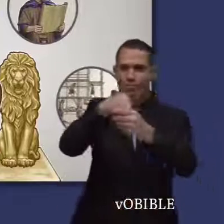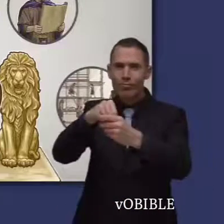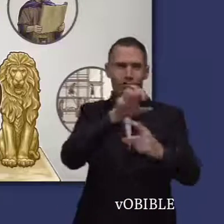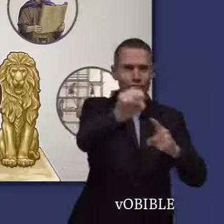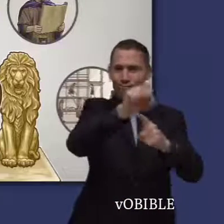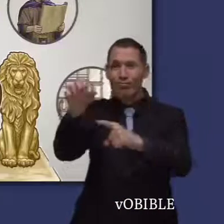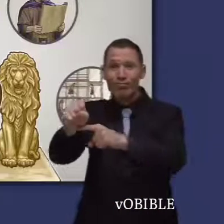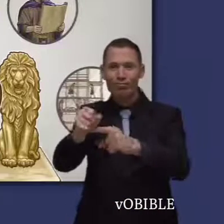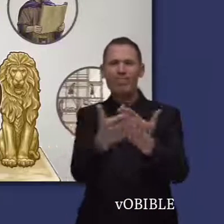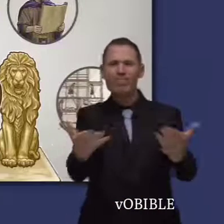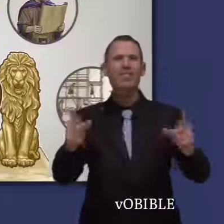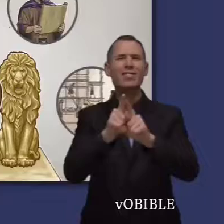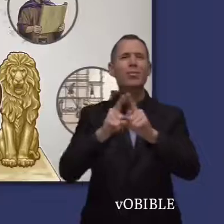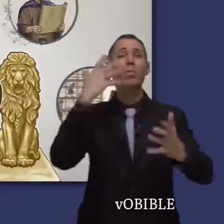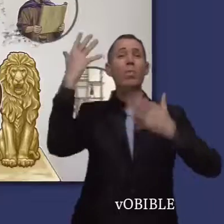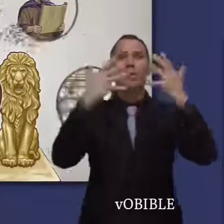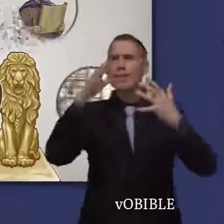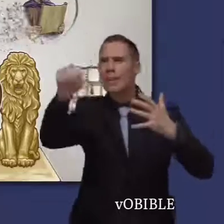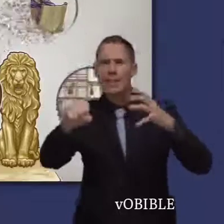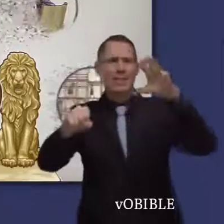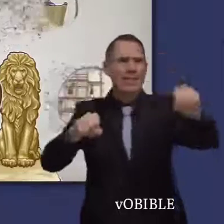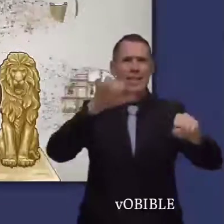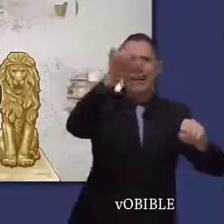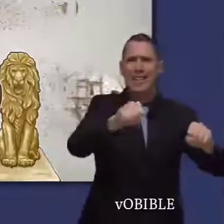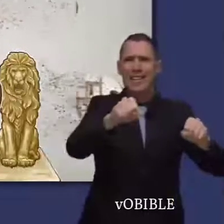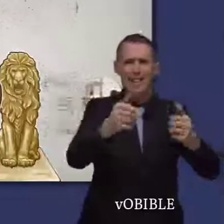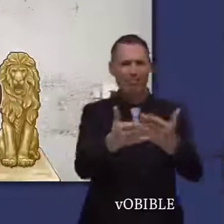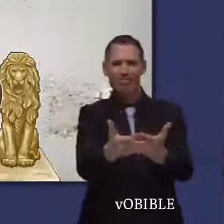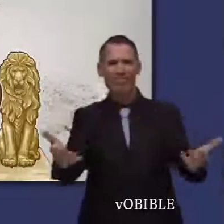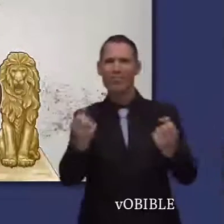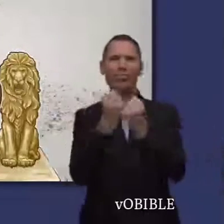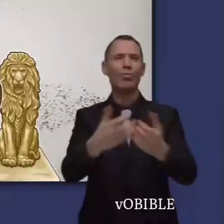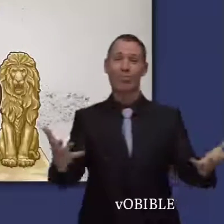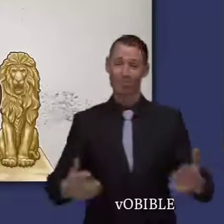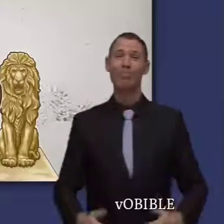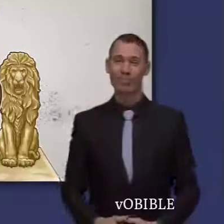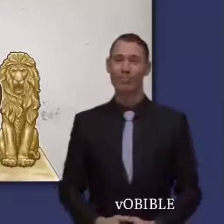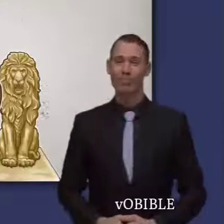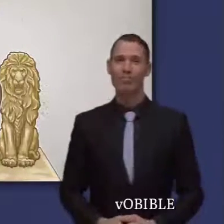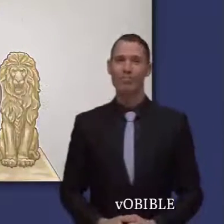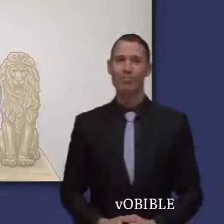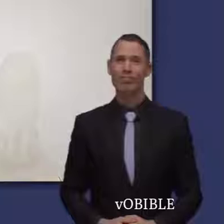Solomon writes that pursuing wealth and magnificent accomplishments is like chasing after the wind.